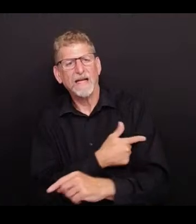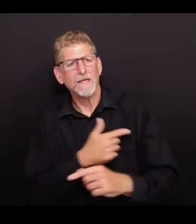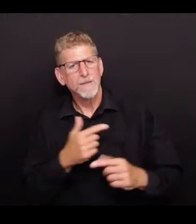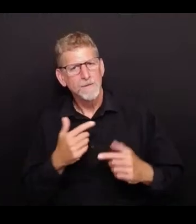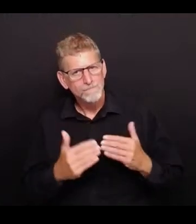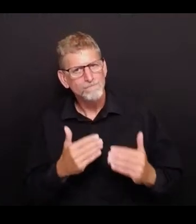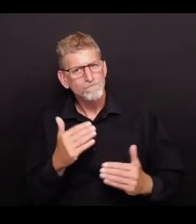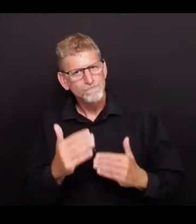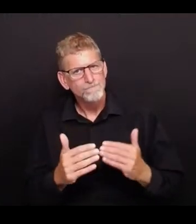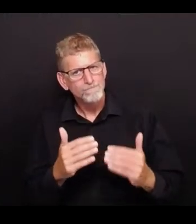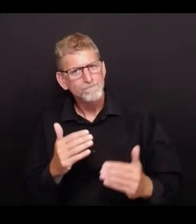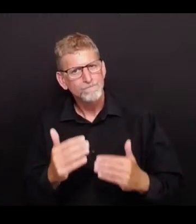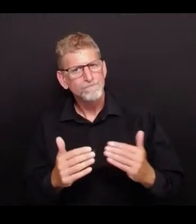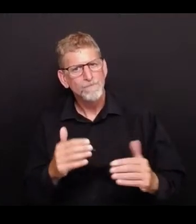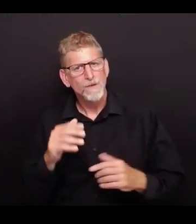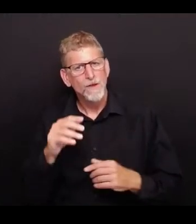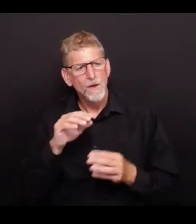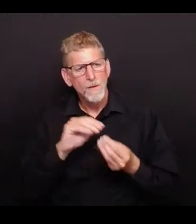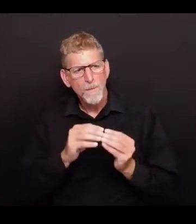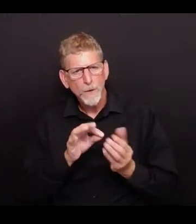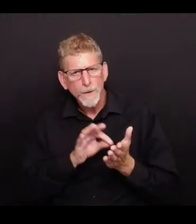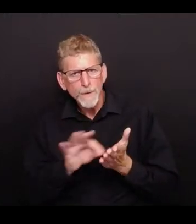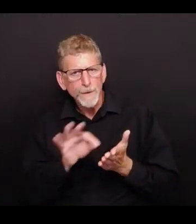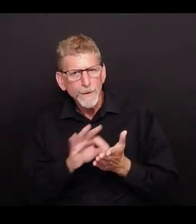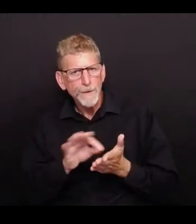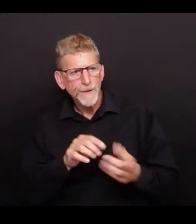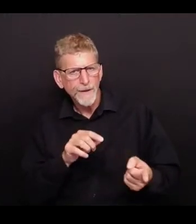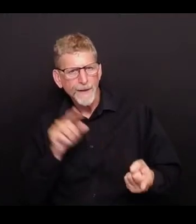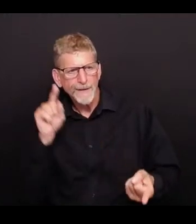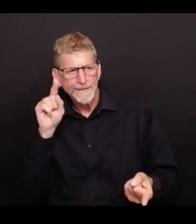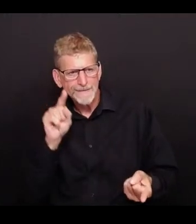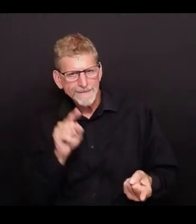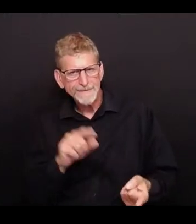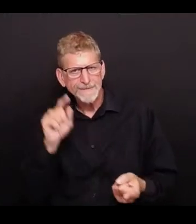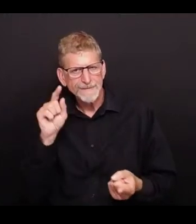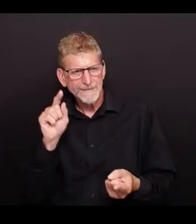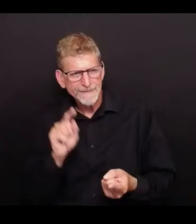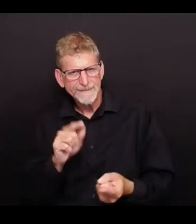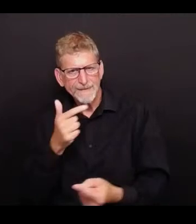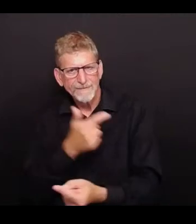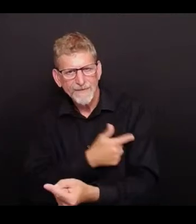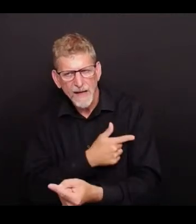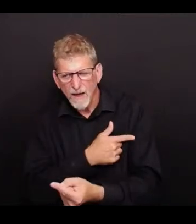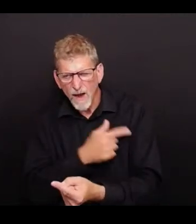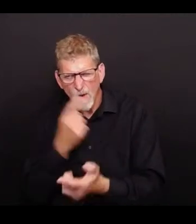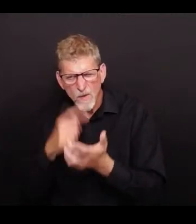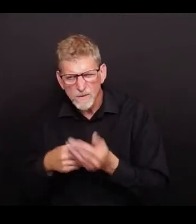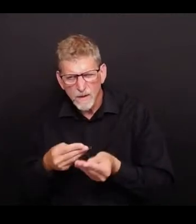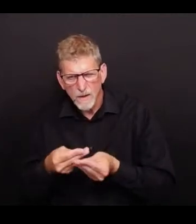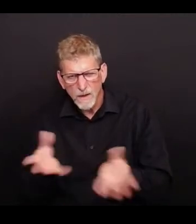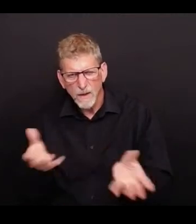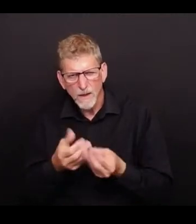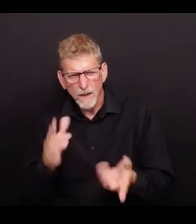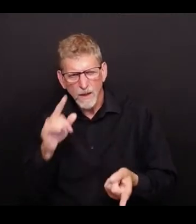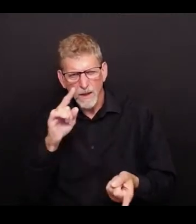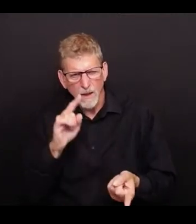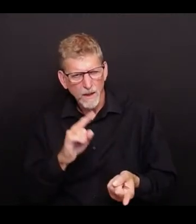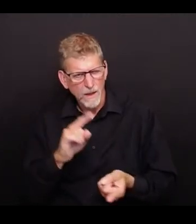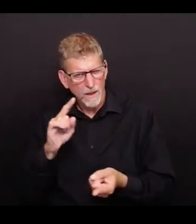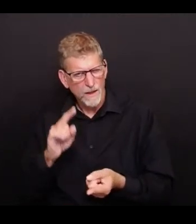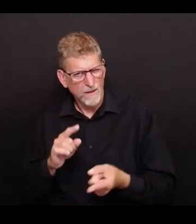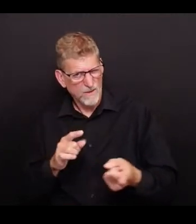vaccination rates had slowed somewhat, but that it seemed like we were doing a little bit better. Can you give us some sort of a picture on where we're